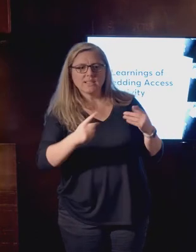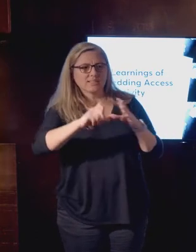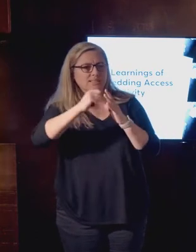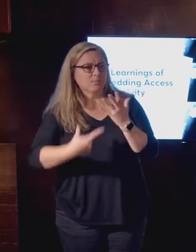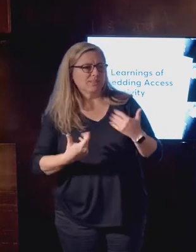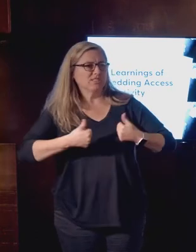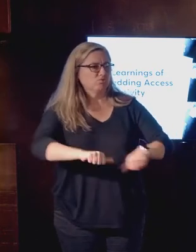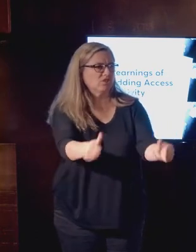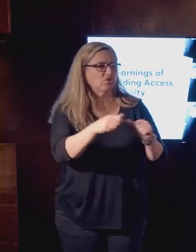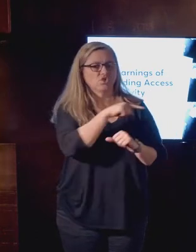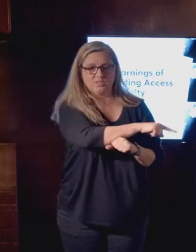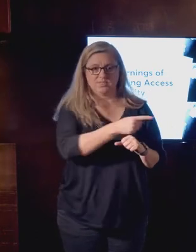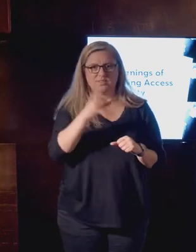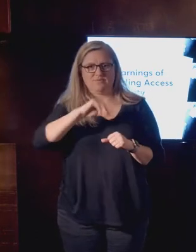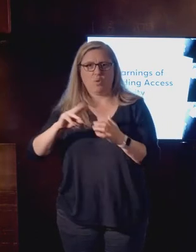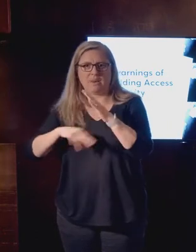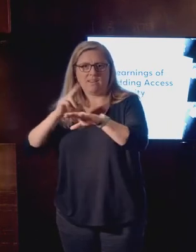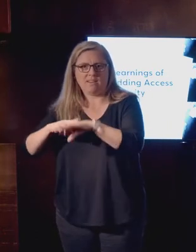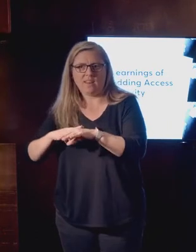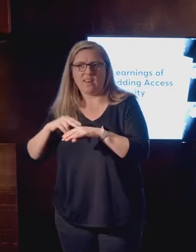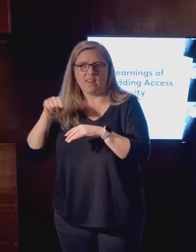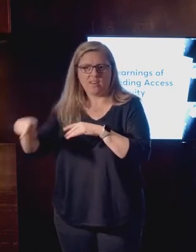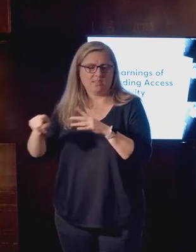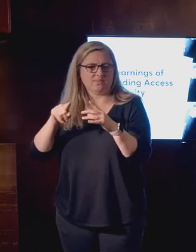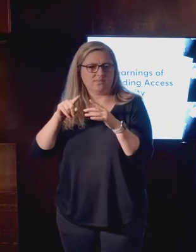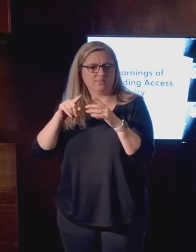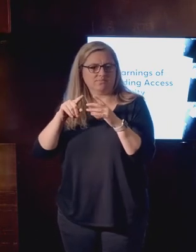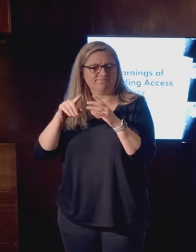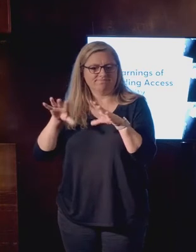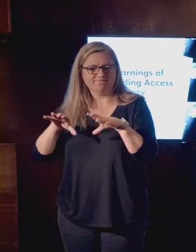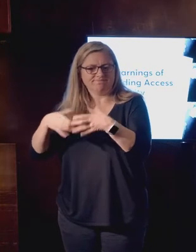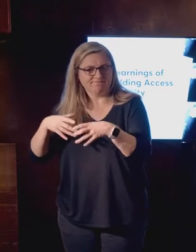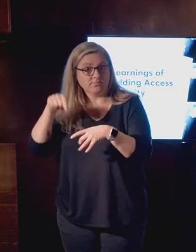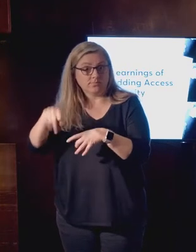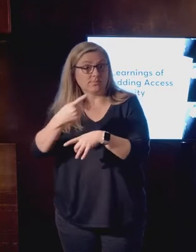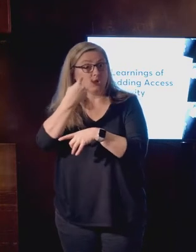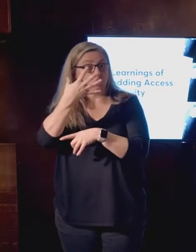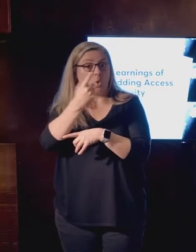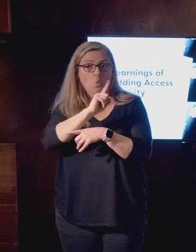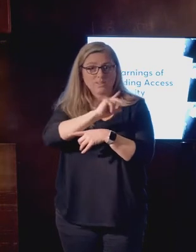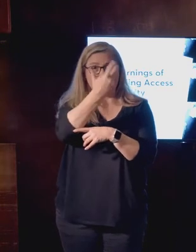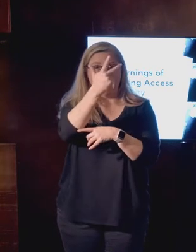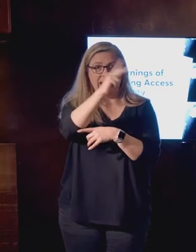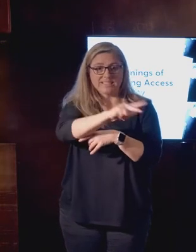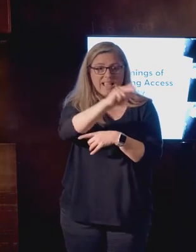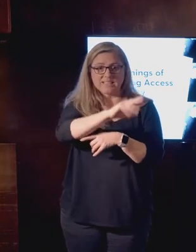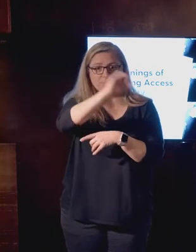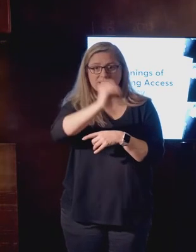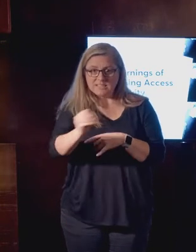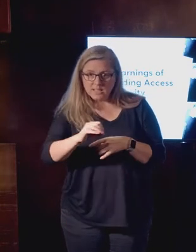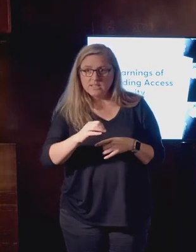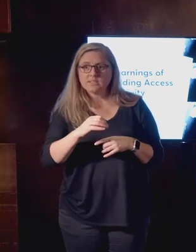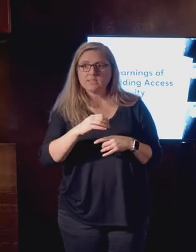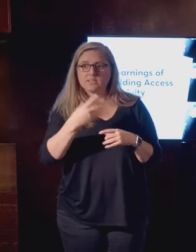of Communication and the Arts. And the research came out earlier this year and it showed that 88% of people with disability agreed that going to